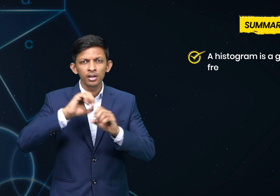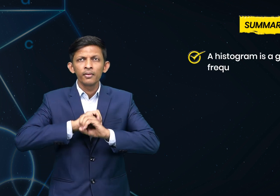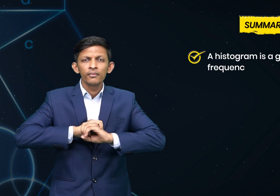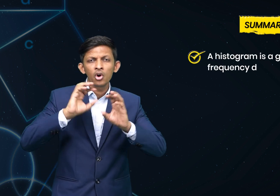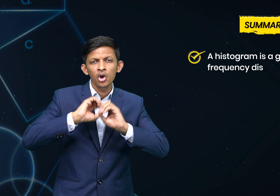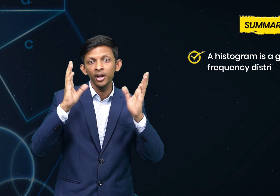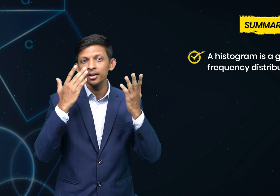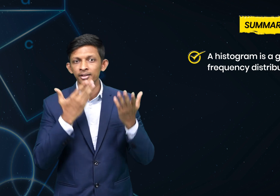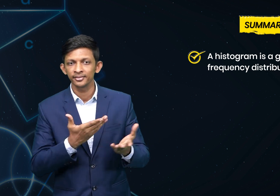frequency distribution.